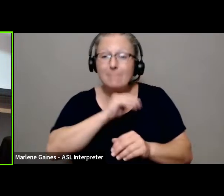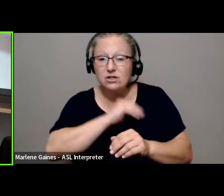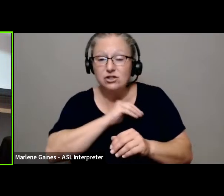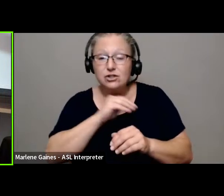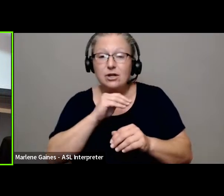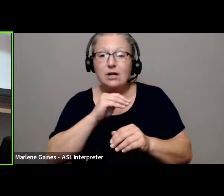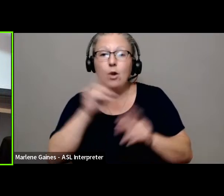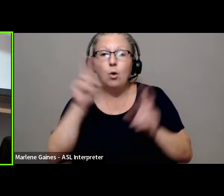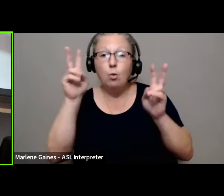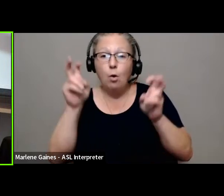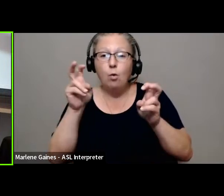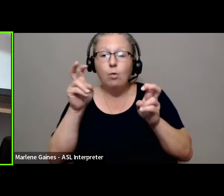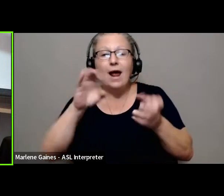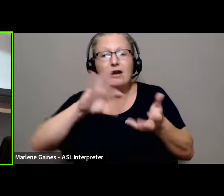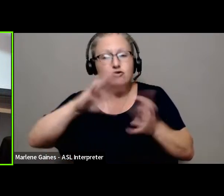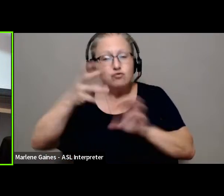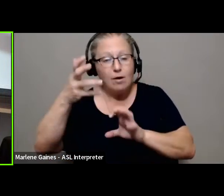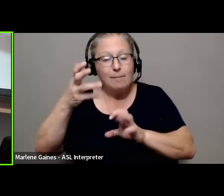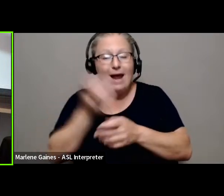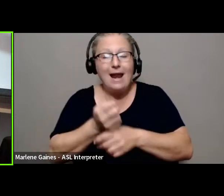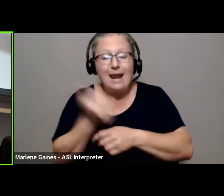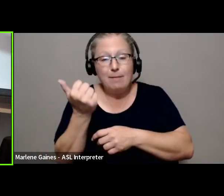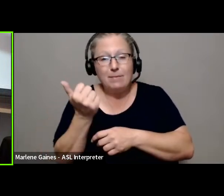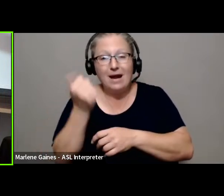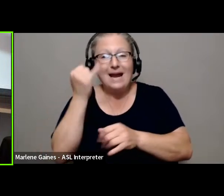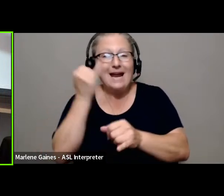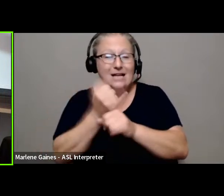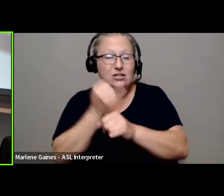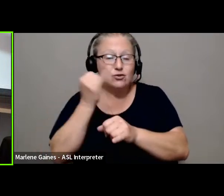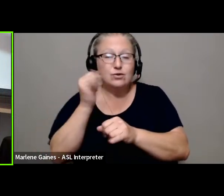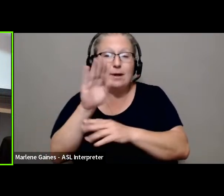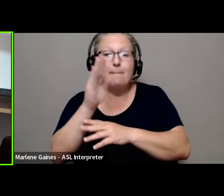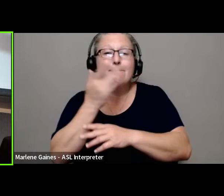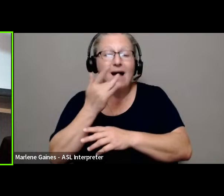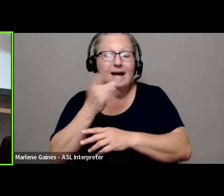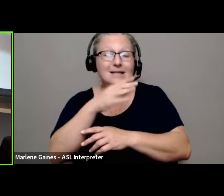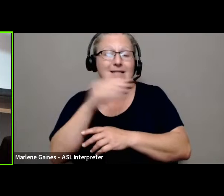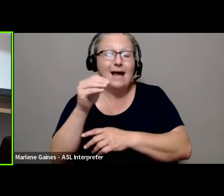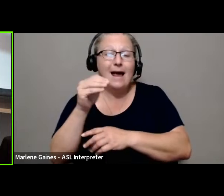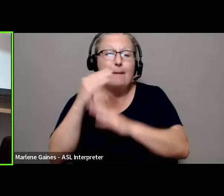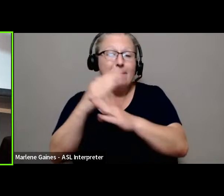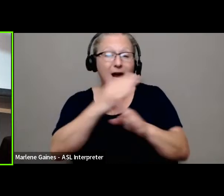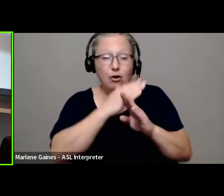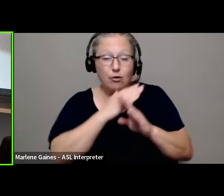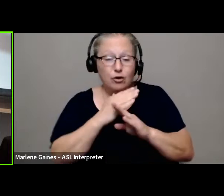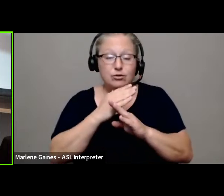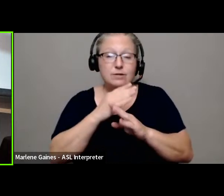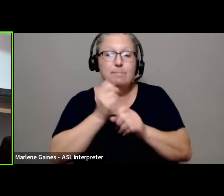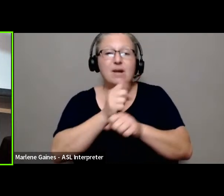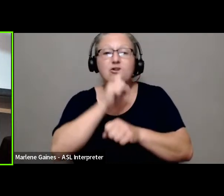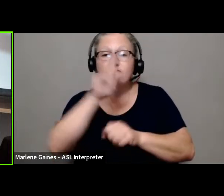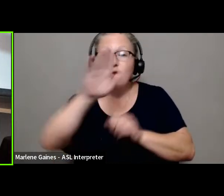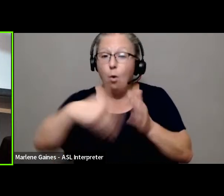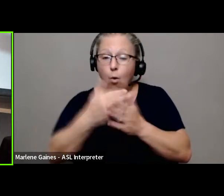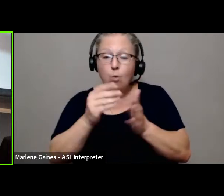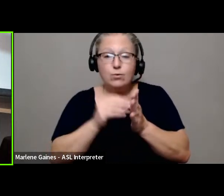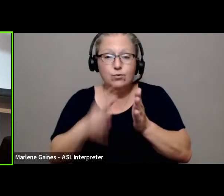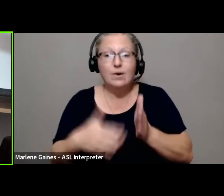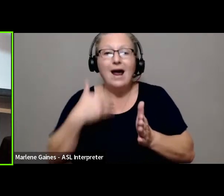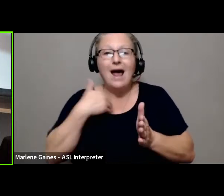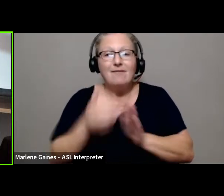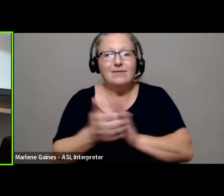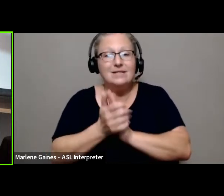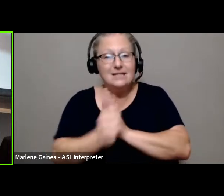continually disrupt and eliminate institutional biases and barriers to ensure that all students have the skills